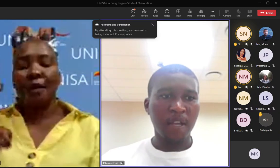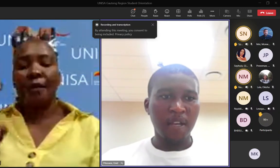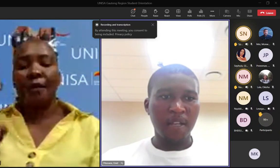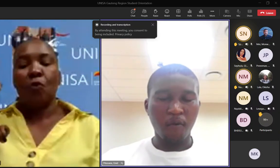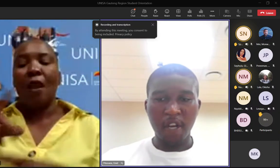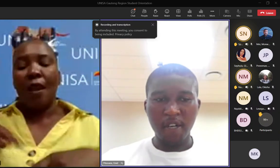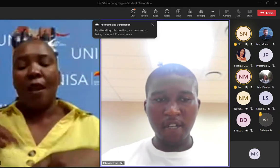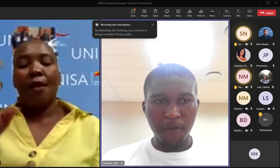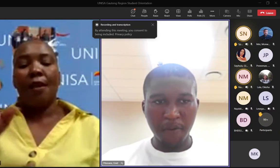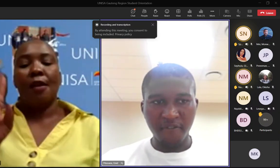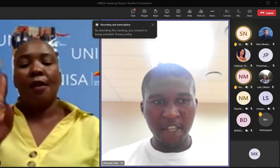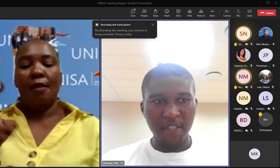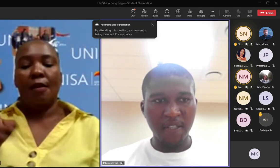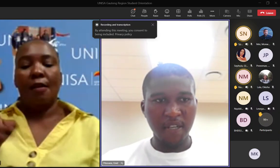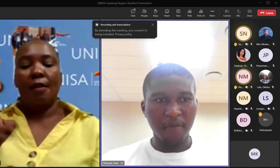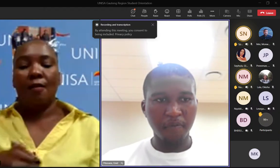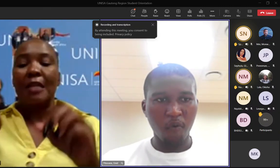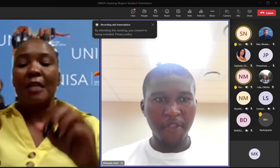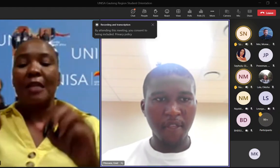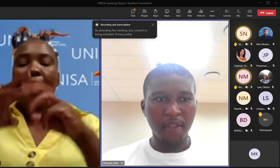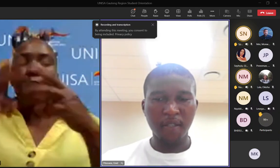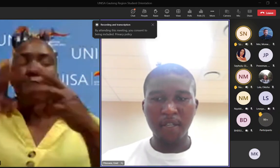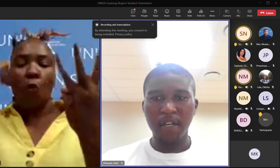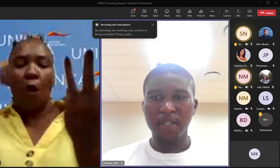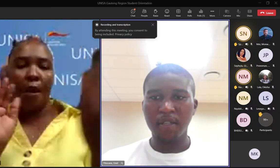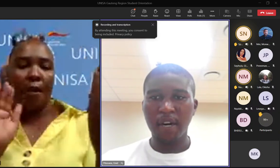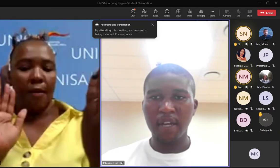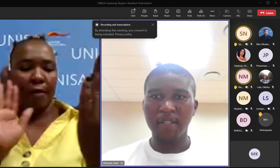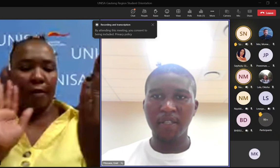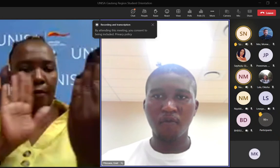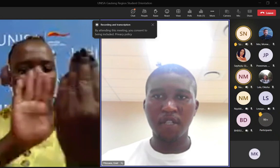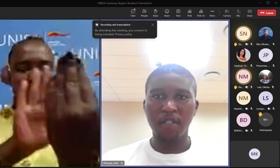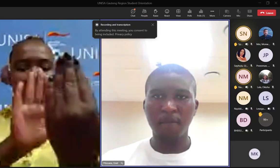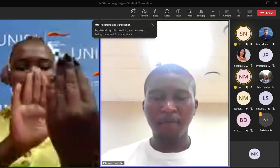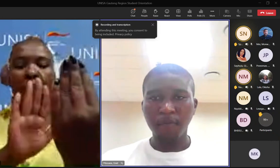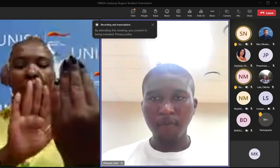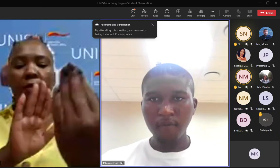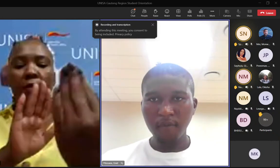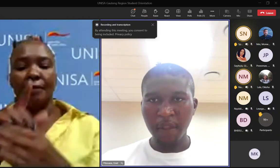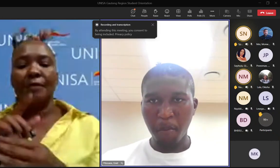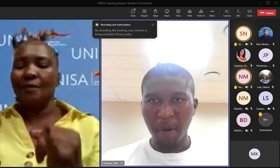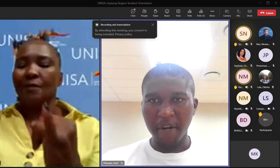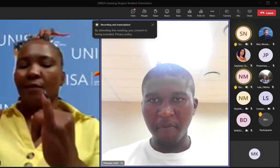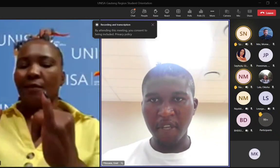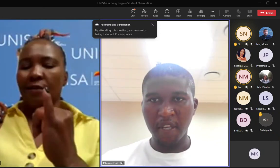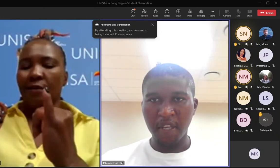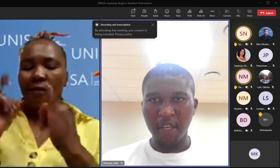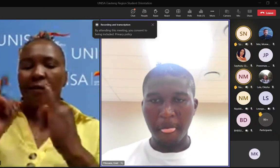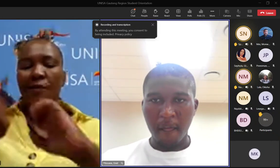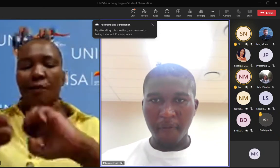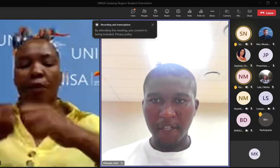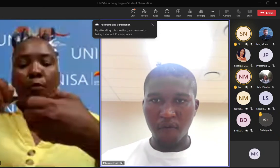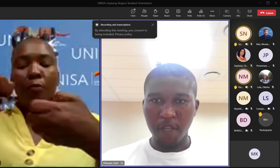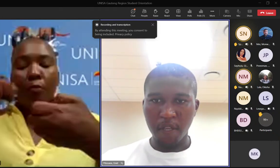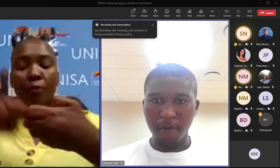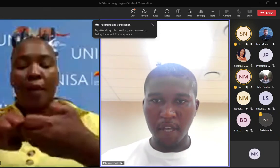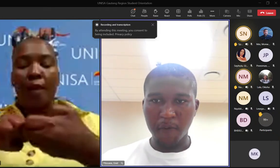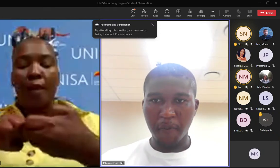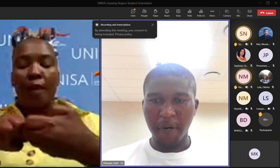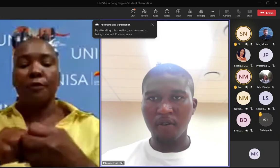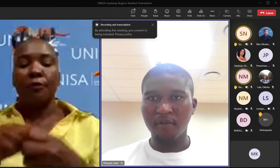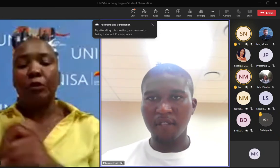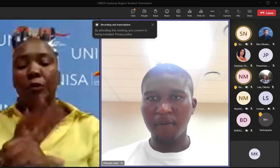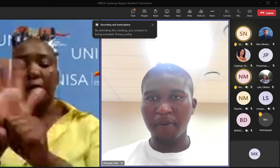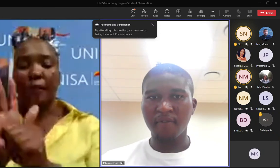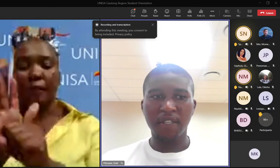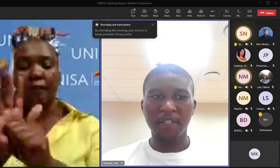again the world has been faced with the Cirrus crisis which is the pandemic that